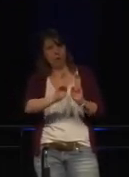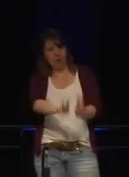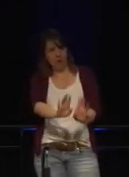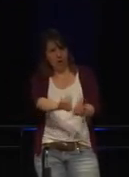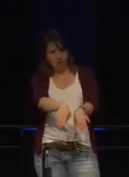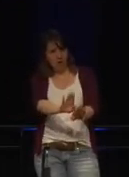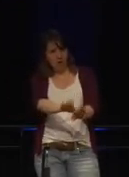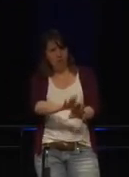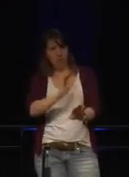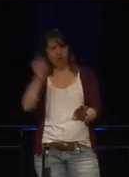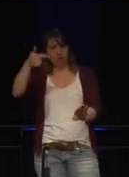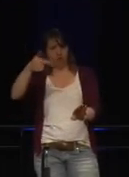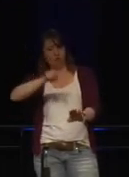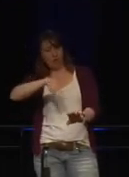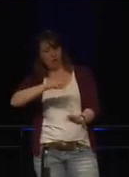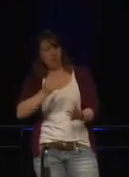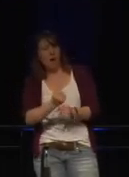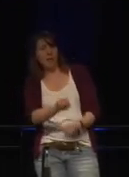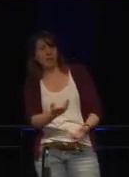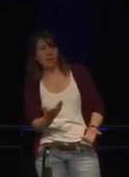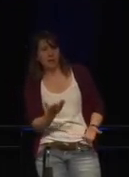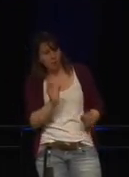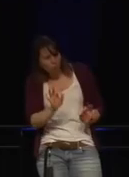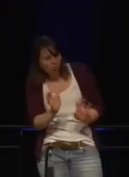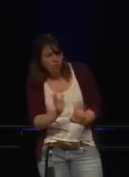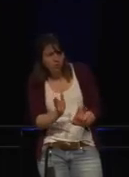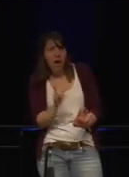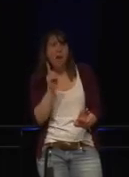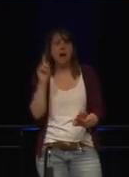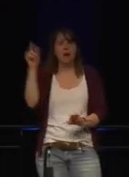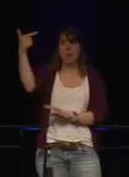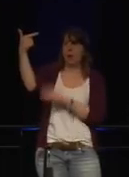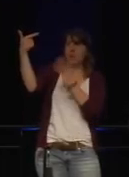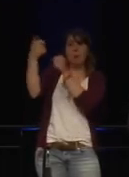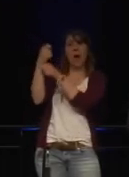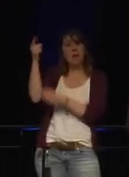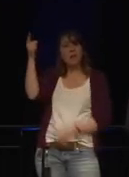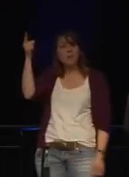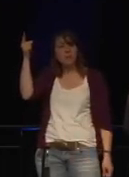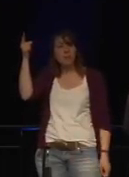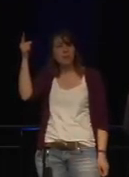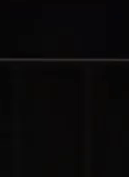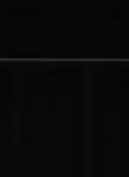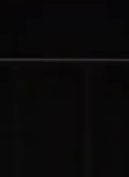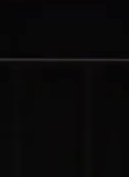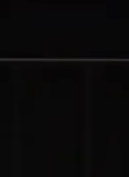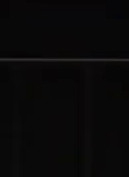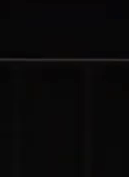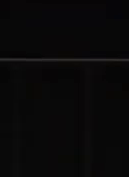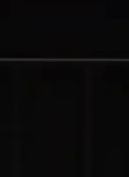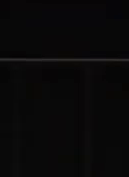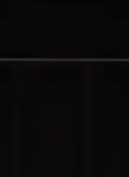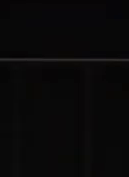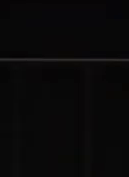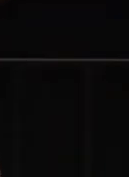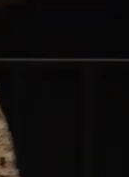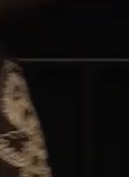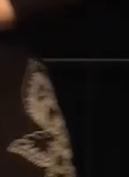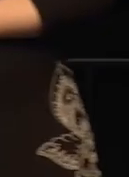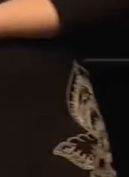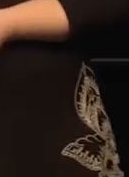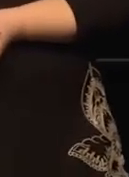what did this camera do? It did surveil the dog when she was out of work, but